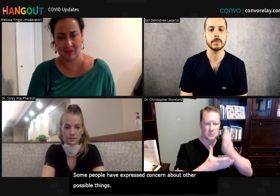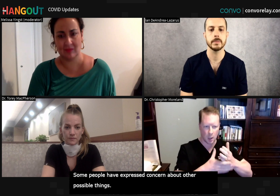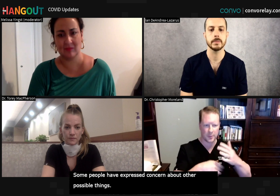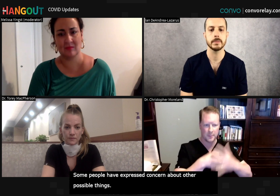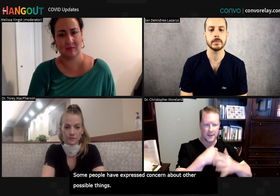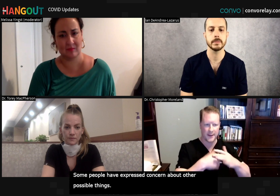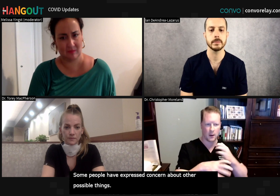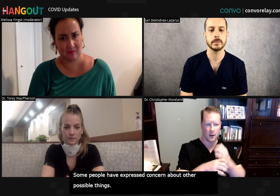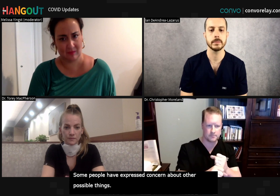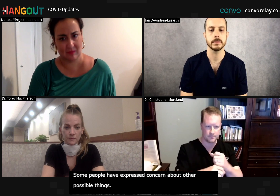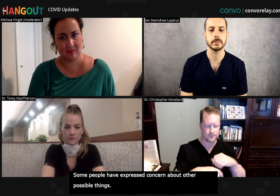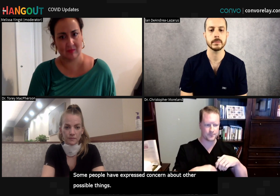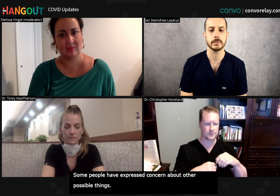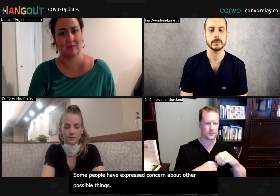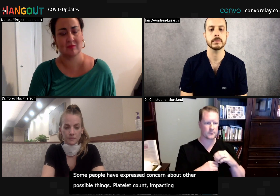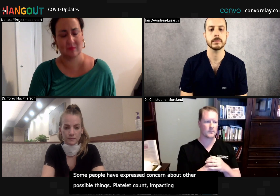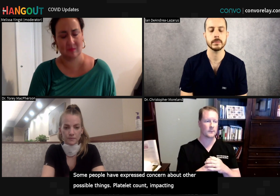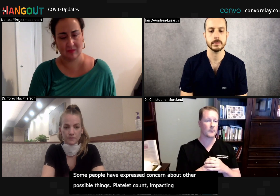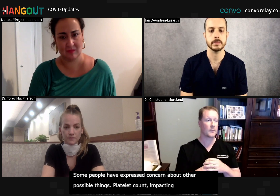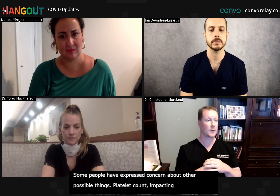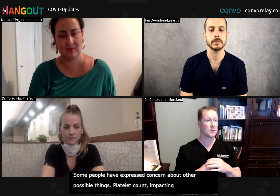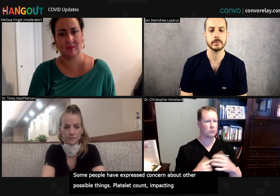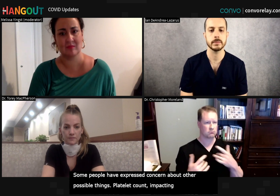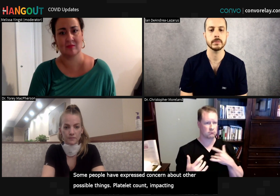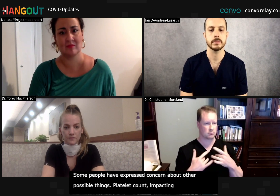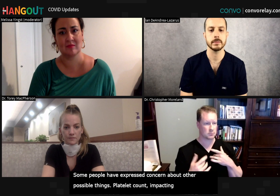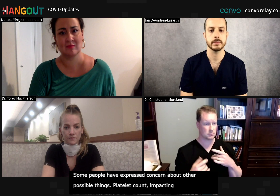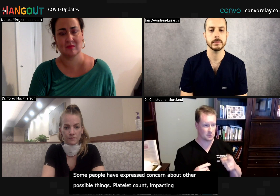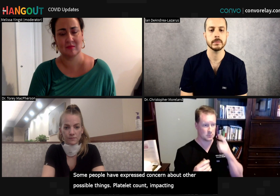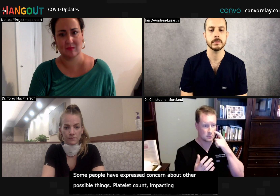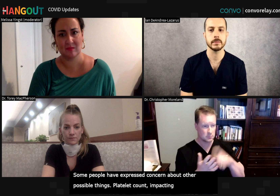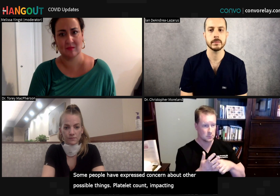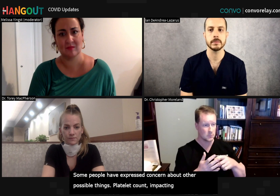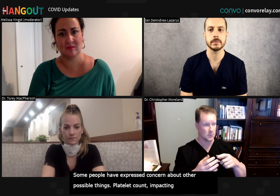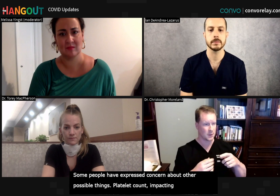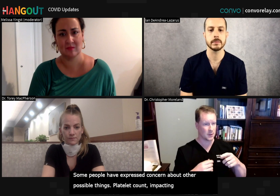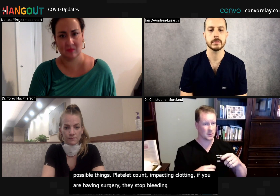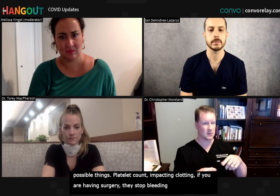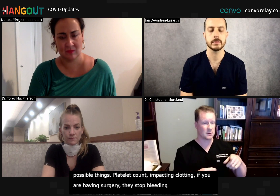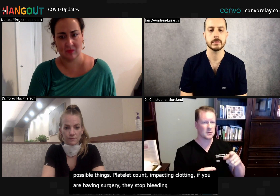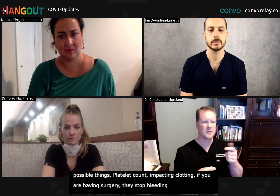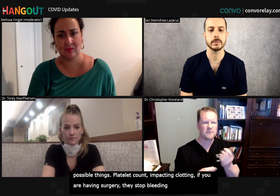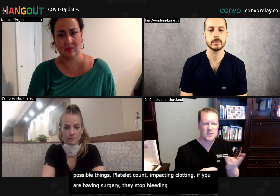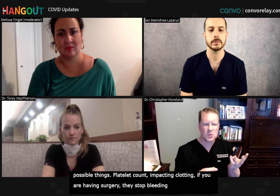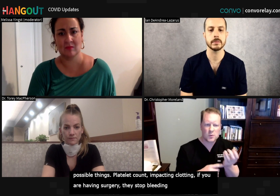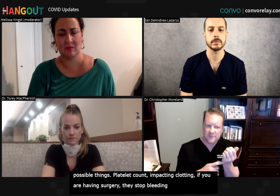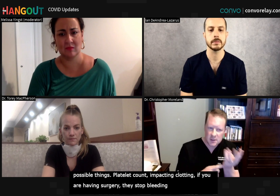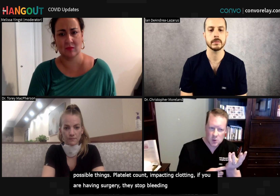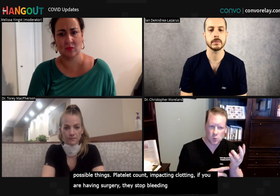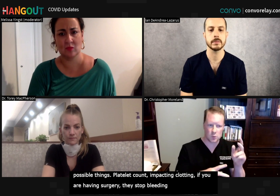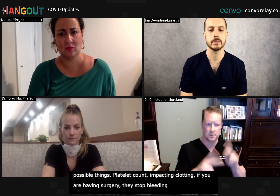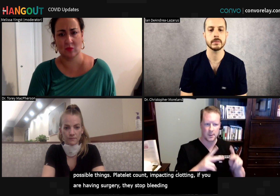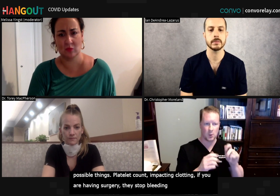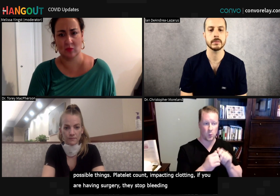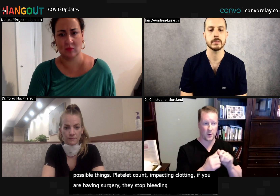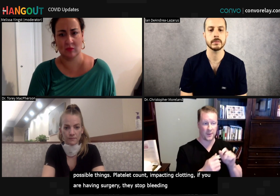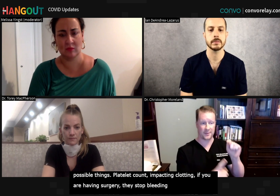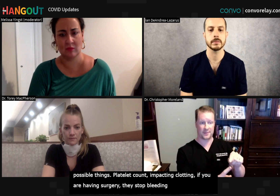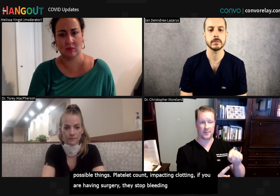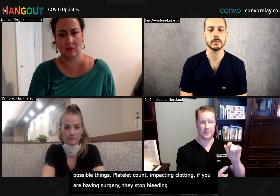surgery, platelets help stop the bleeding quickly with blood clotting. People are concerned that maybe they're noticing a very, very